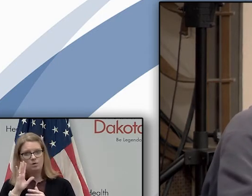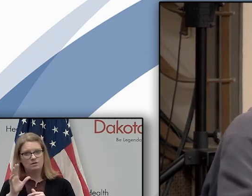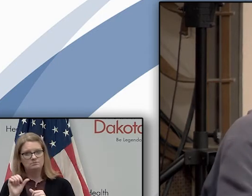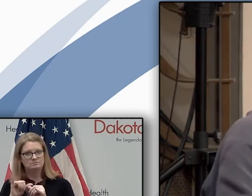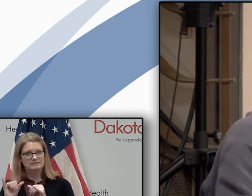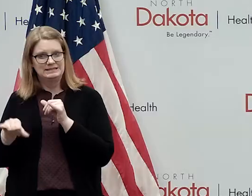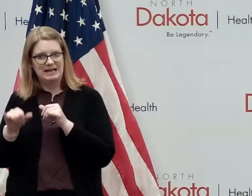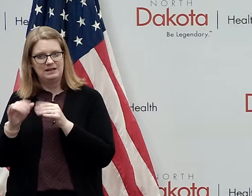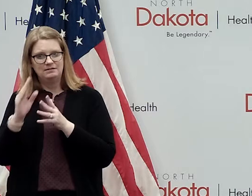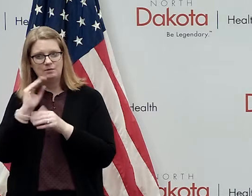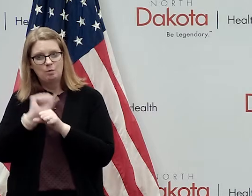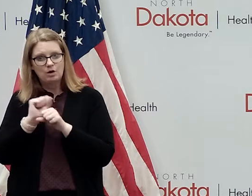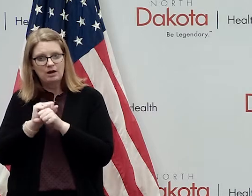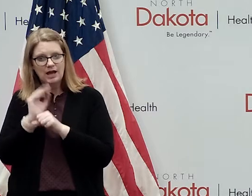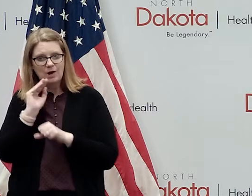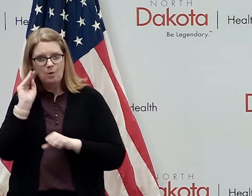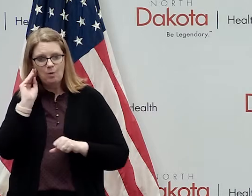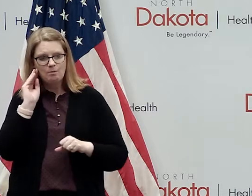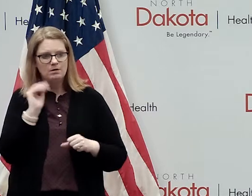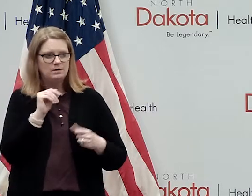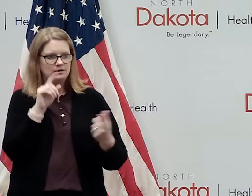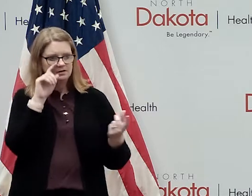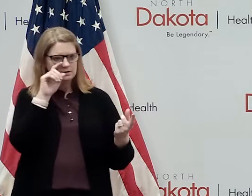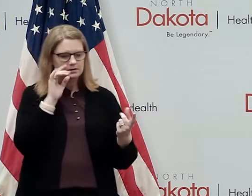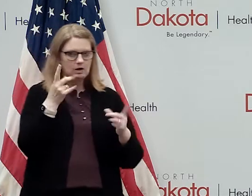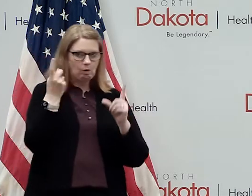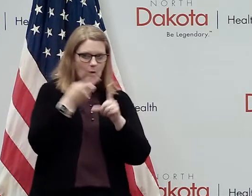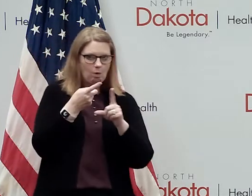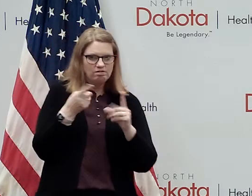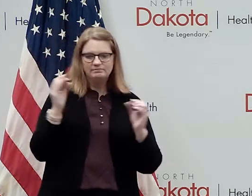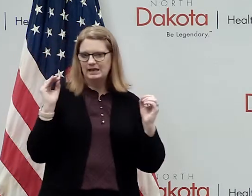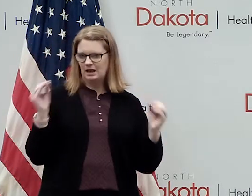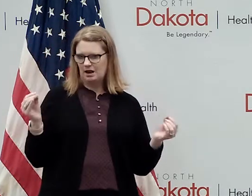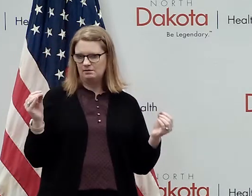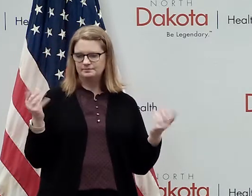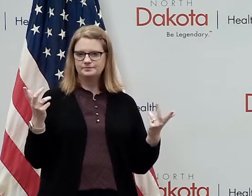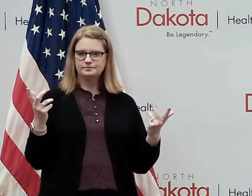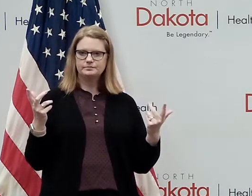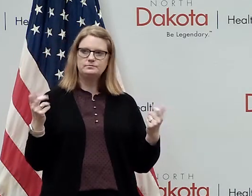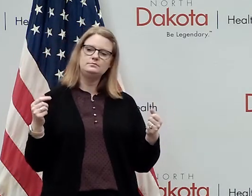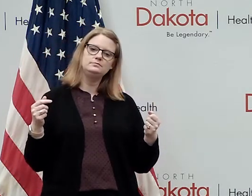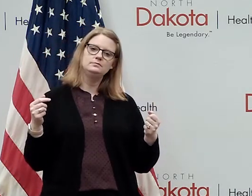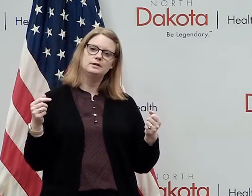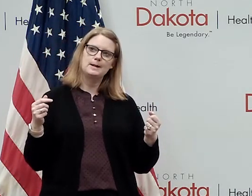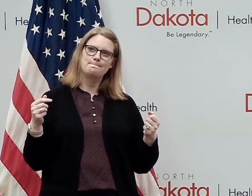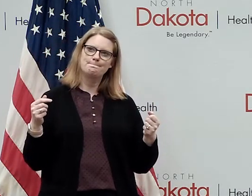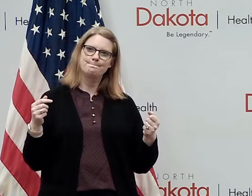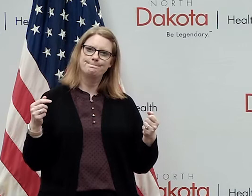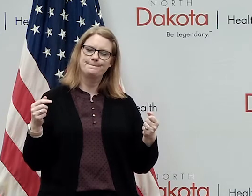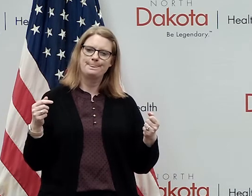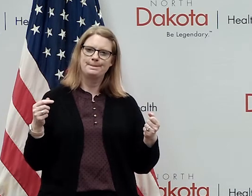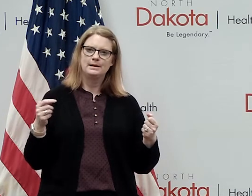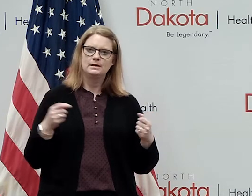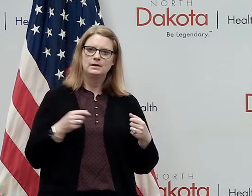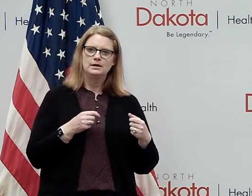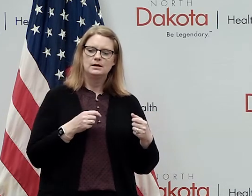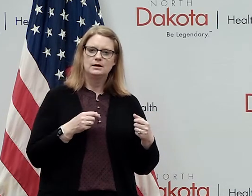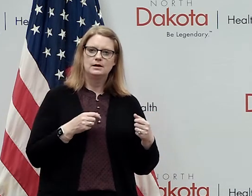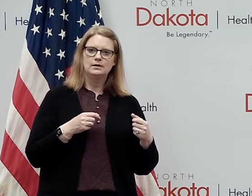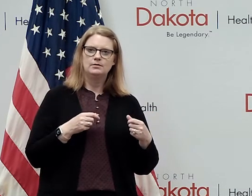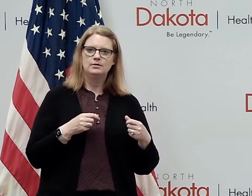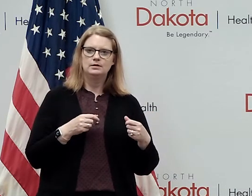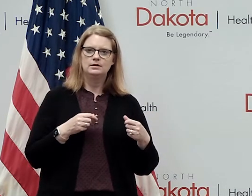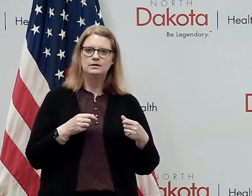next biennium? I don't have a goal, but for listeners, let me offer some